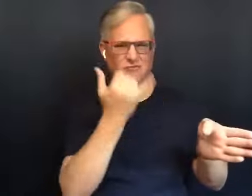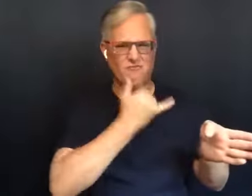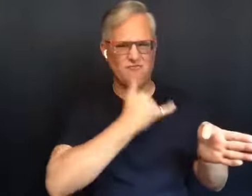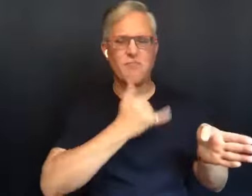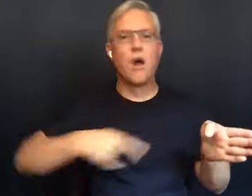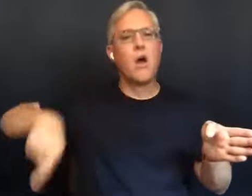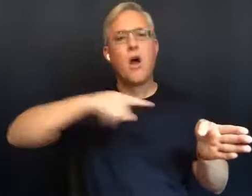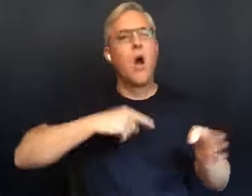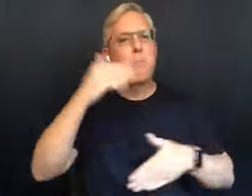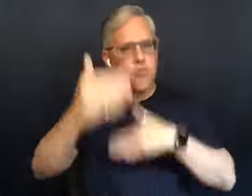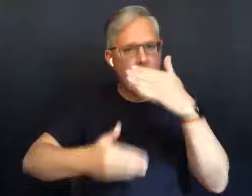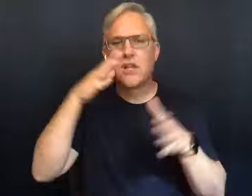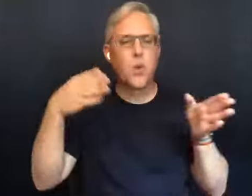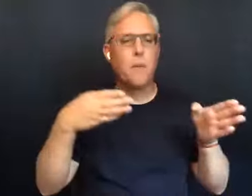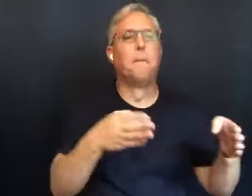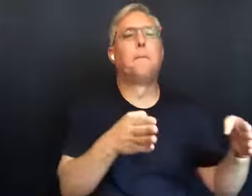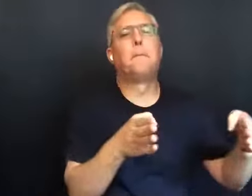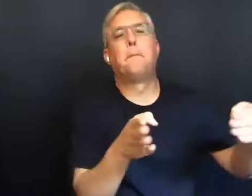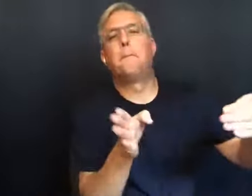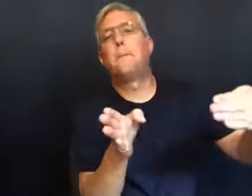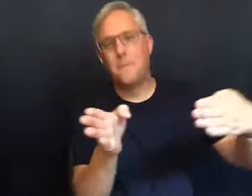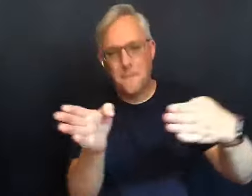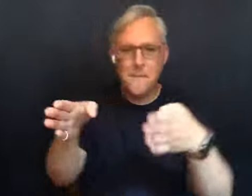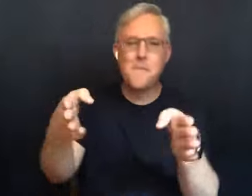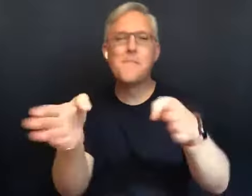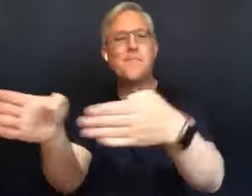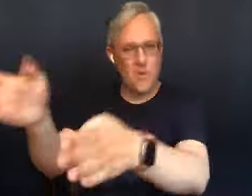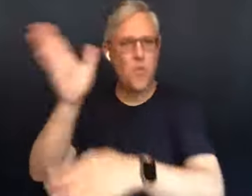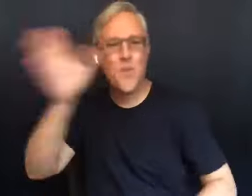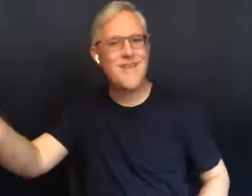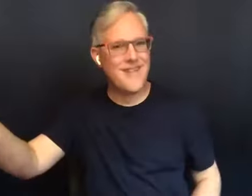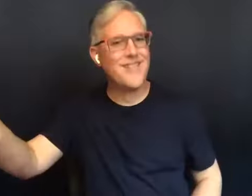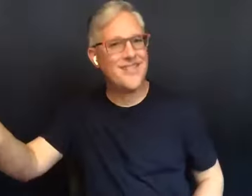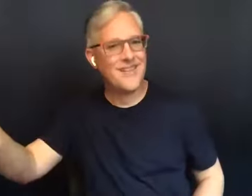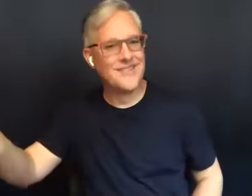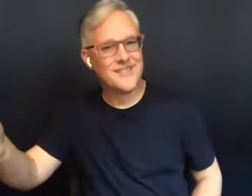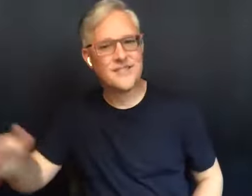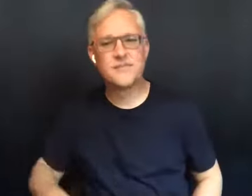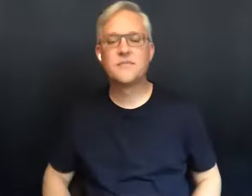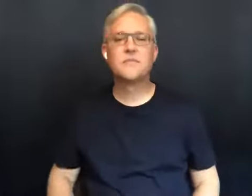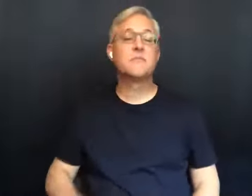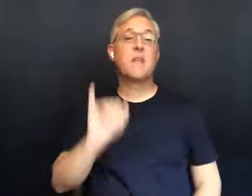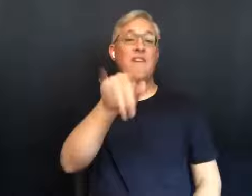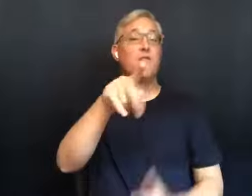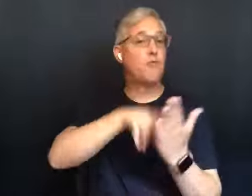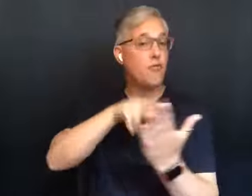now appropriate, then we'll do that. You know, we have a conference process that's going to,